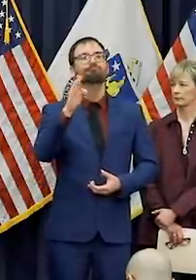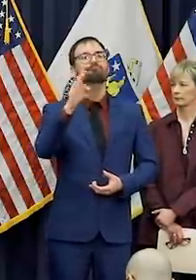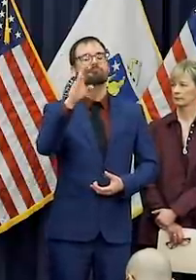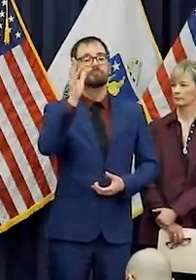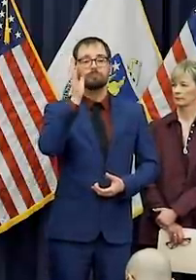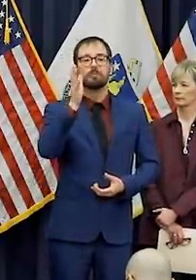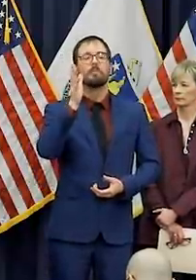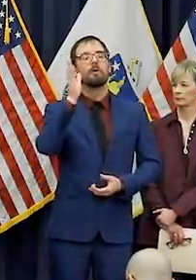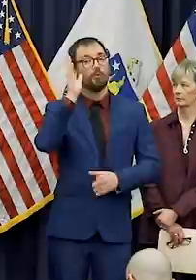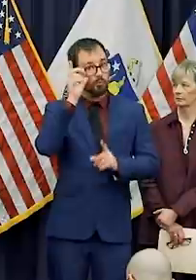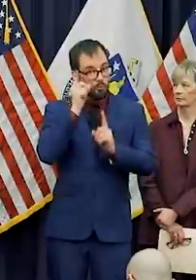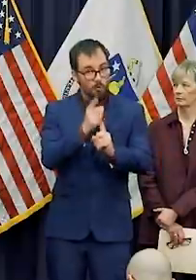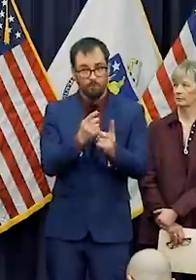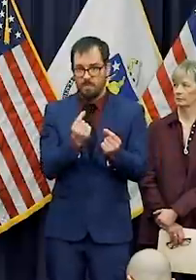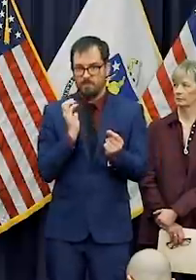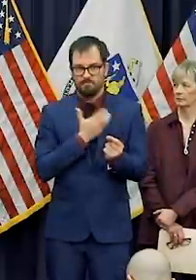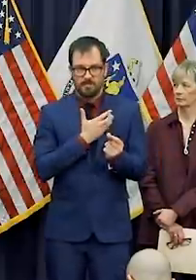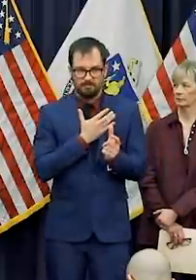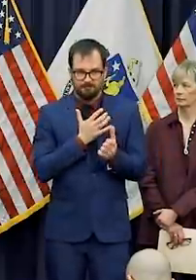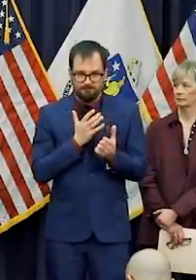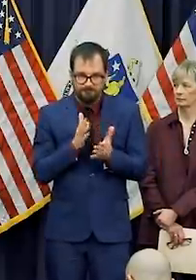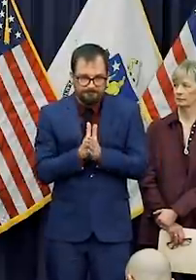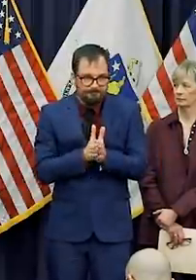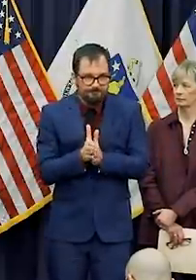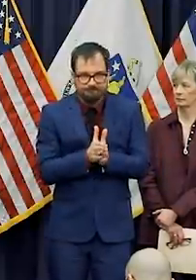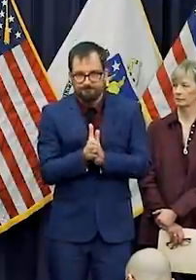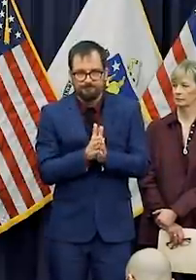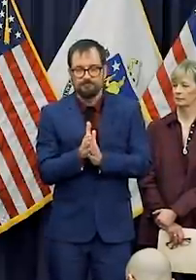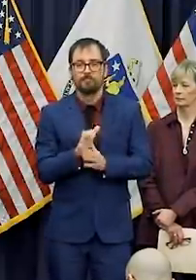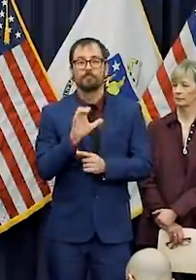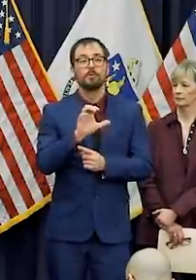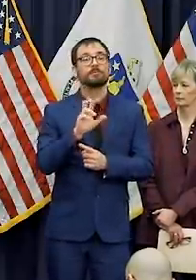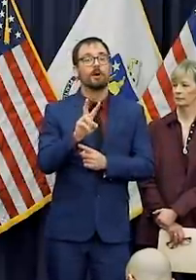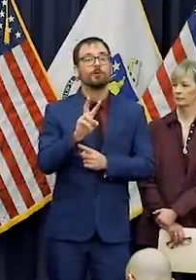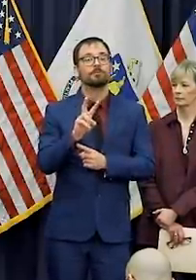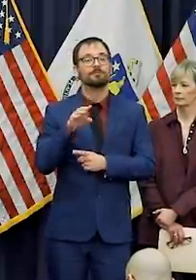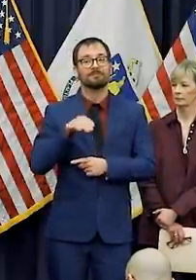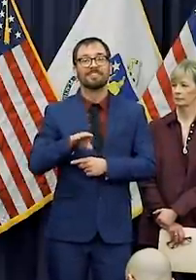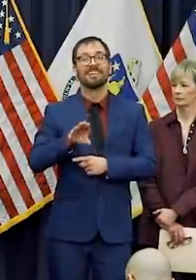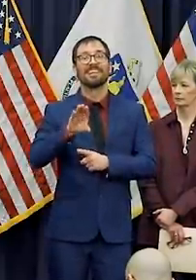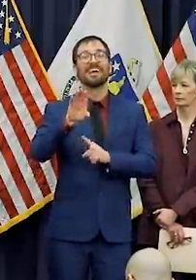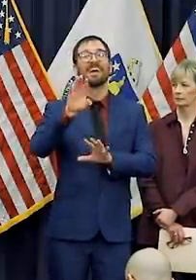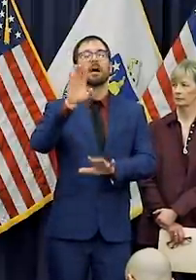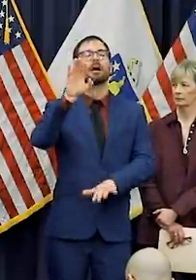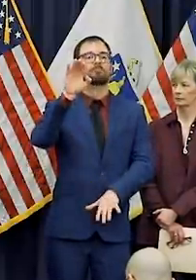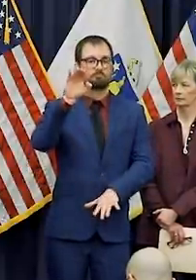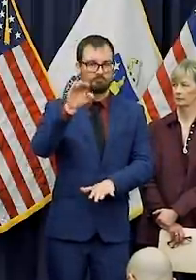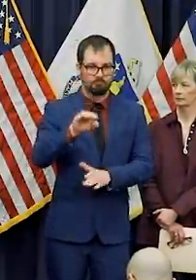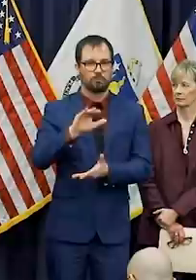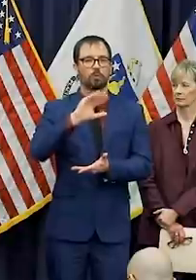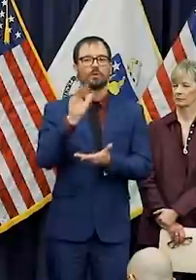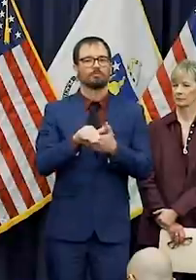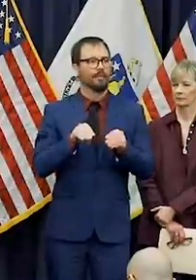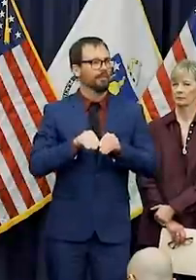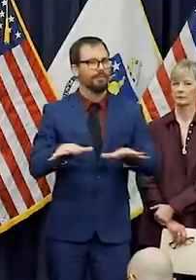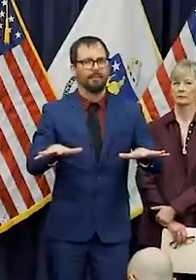decrease the impact of COVID-19 in the Commonwealth. As we announced earlier today,